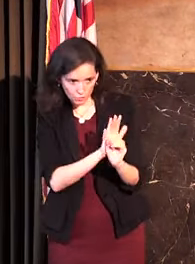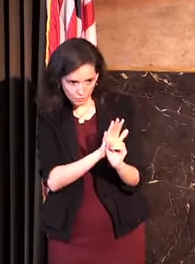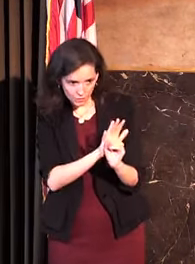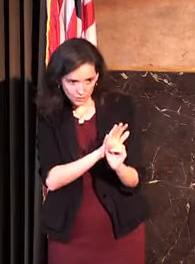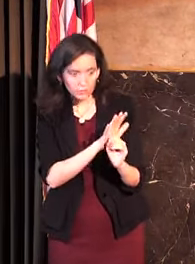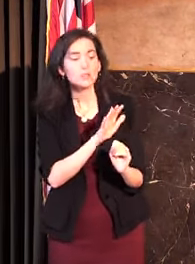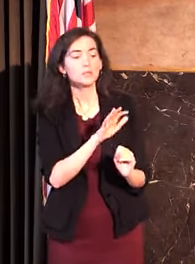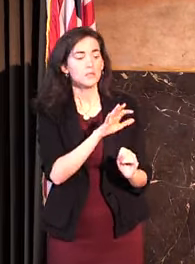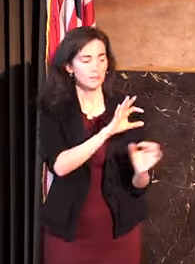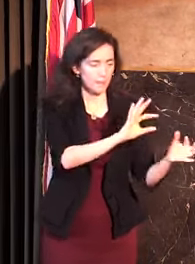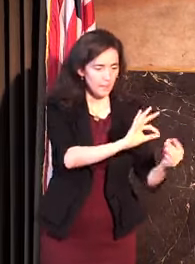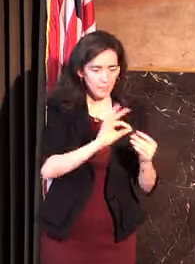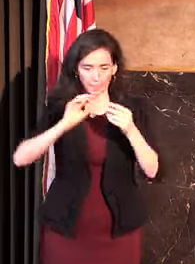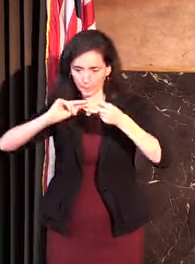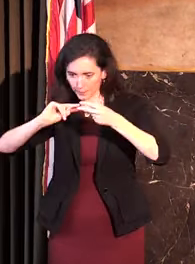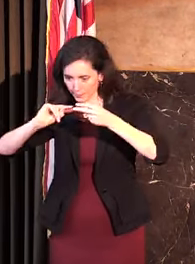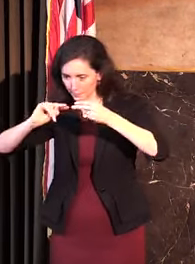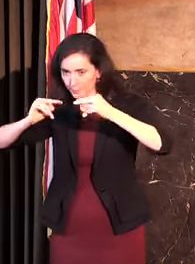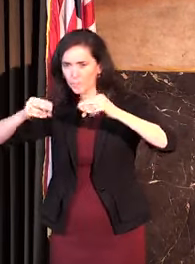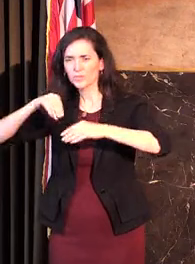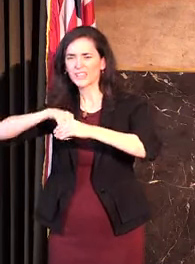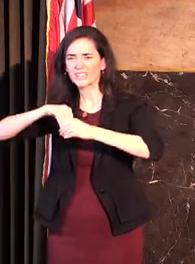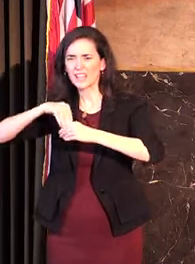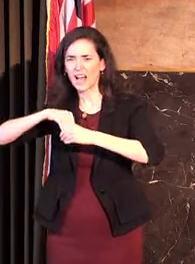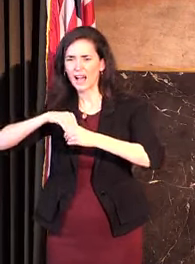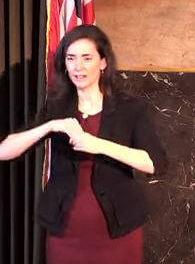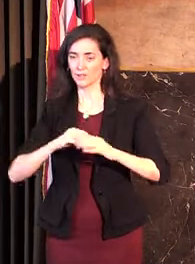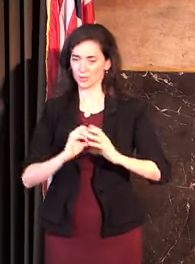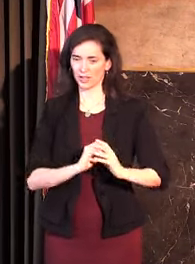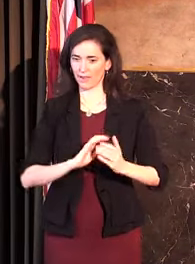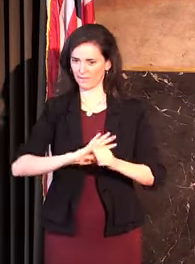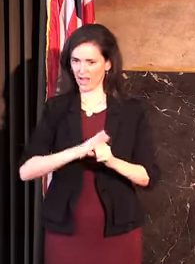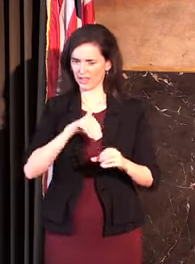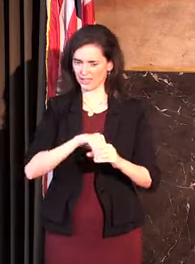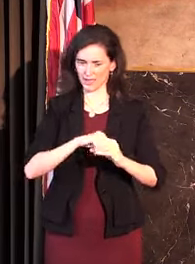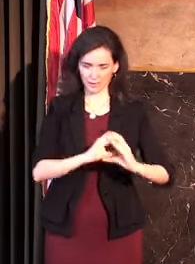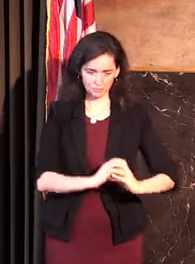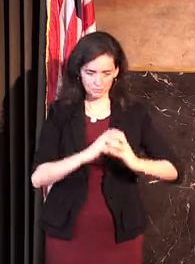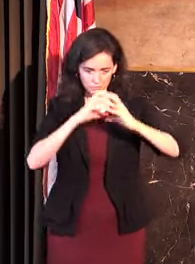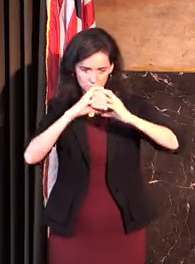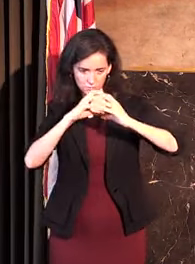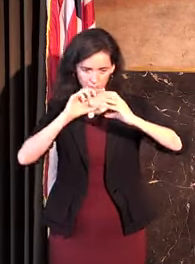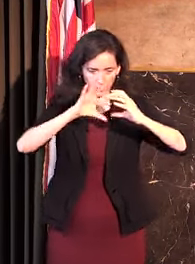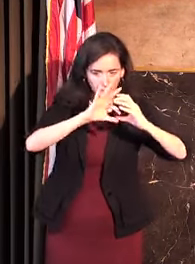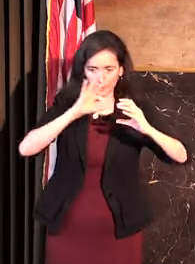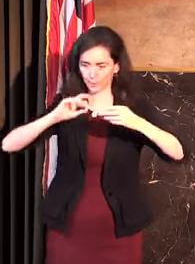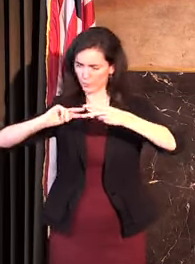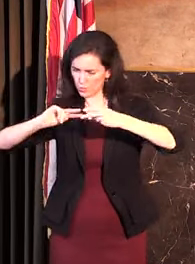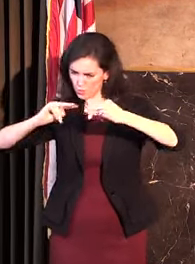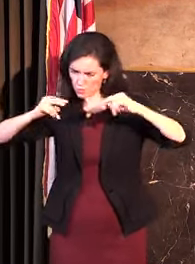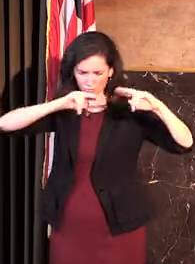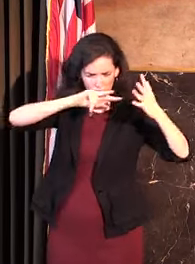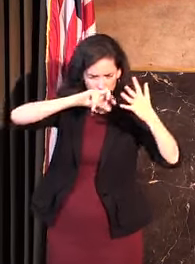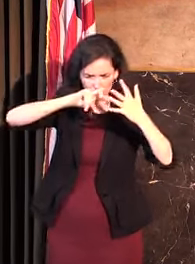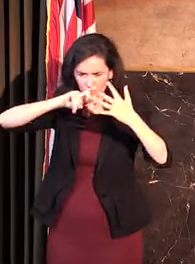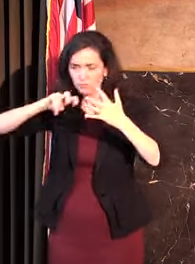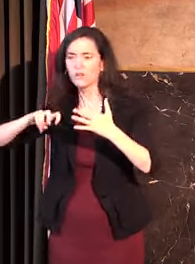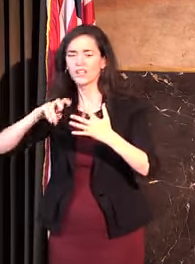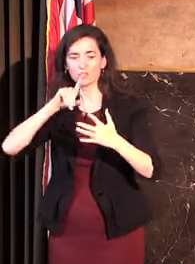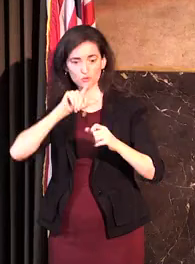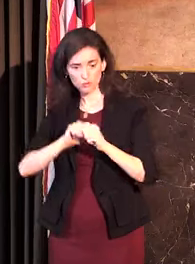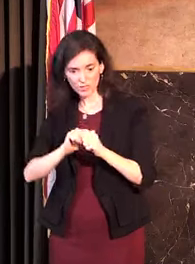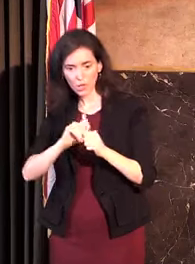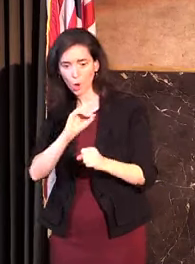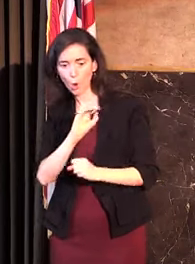which essentially means that they're looking at the genetic code of the virus to determine if it's the Omicron variant or any